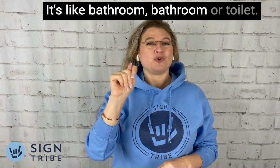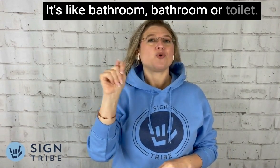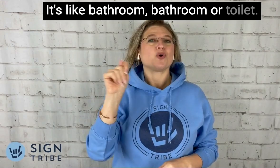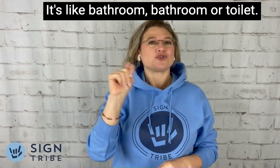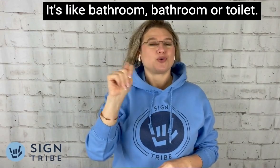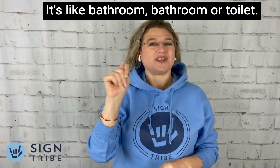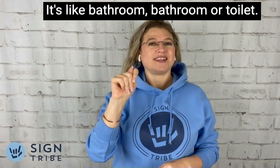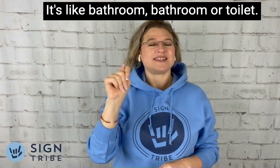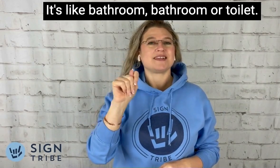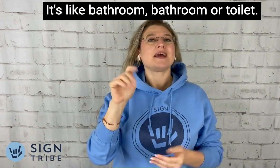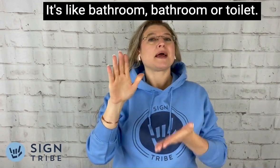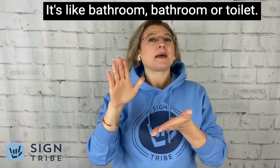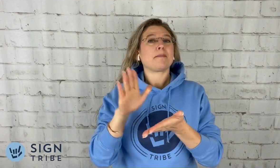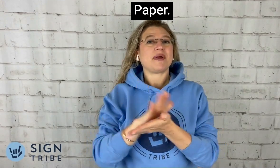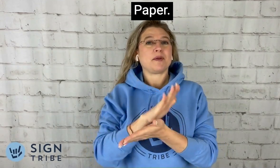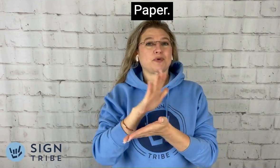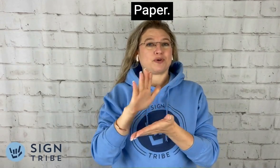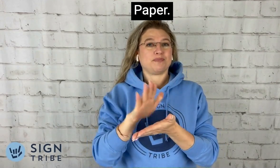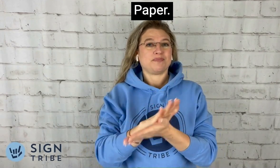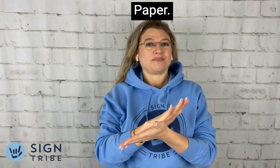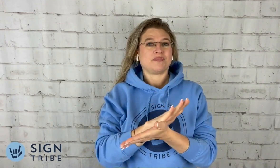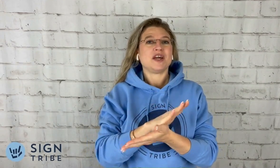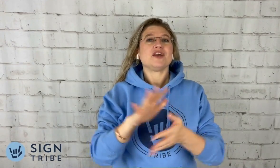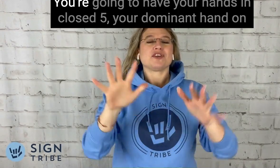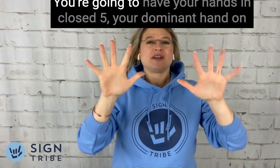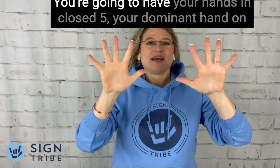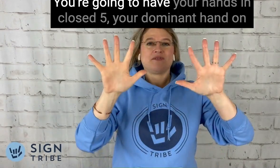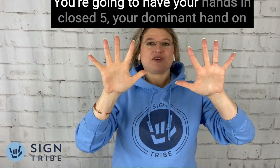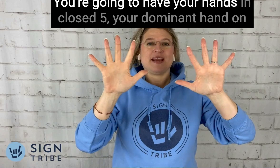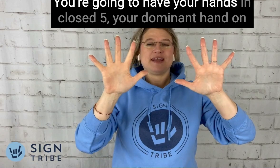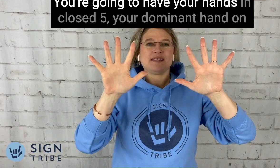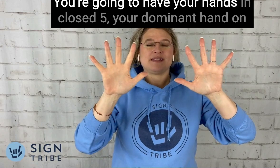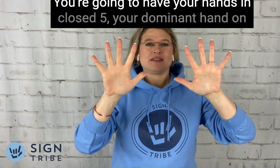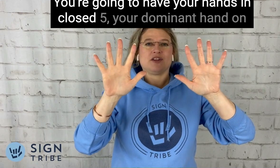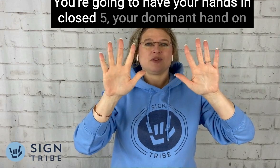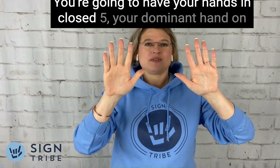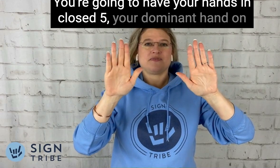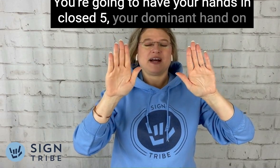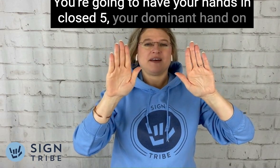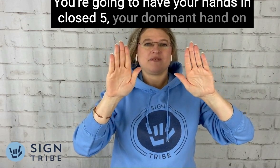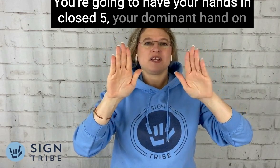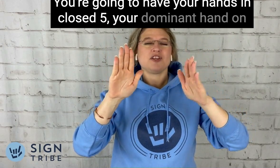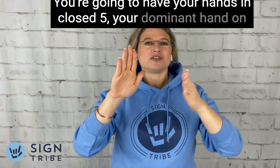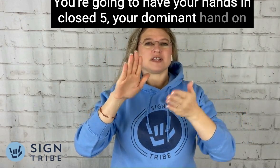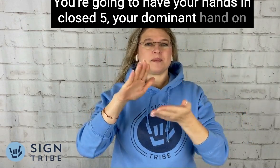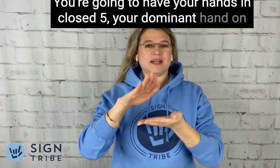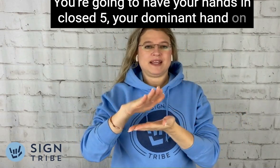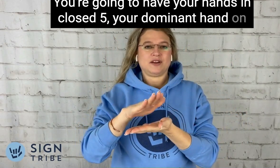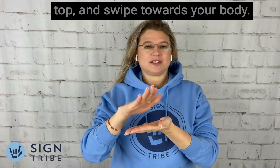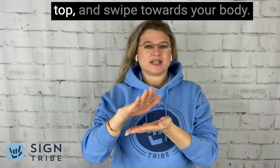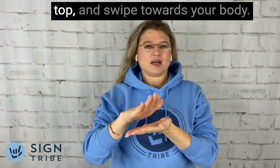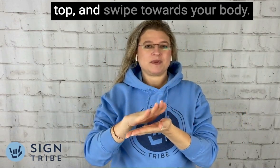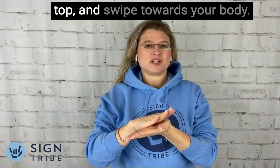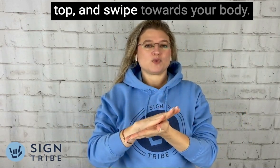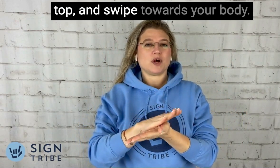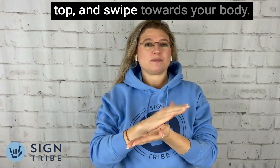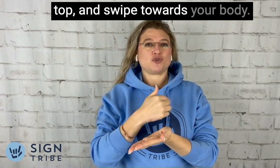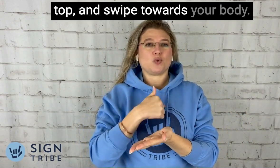or toilet, paper. You're going to have your hands in closed five, your dominant hand on top, and swipe towards